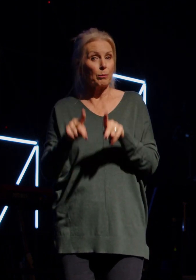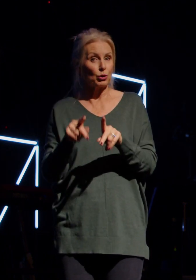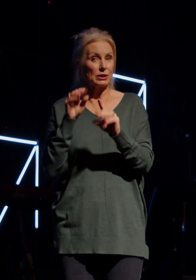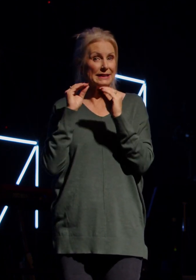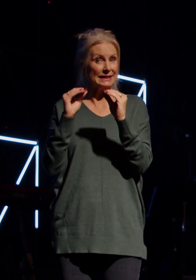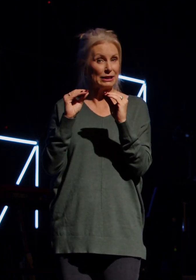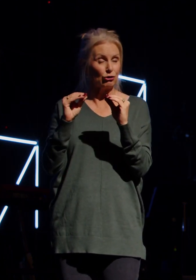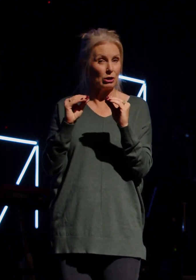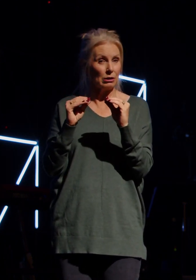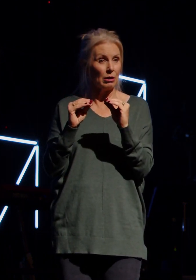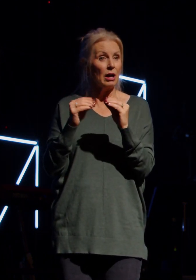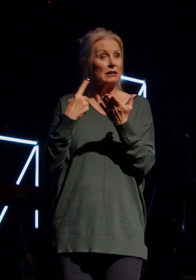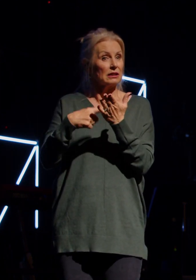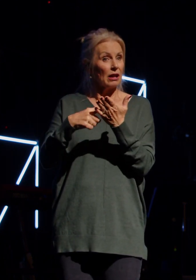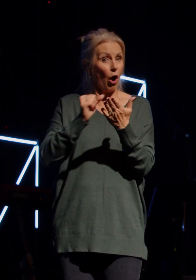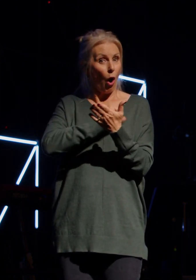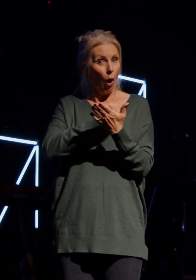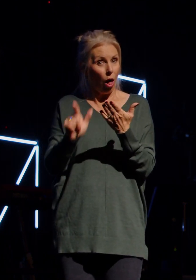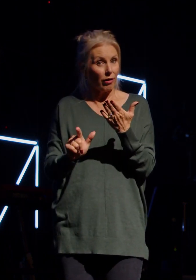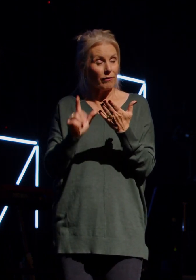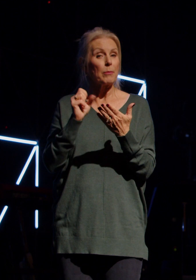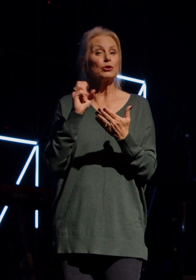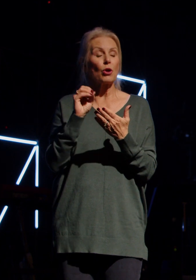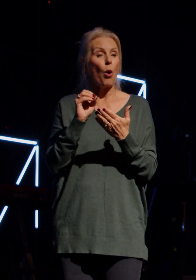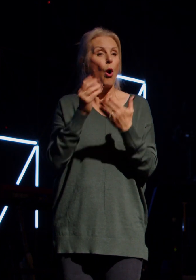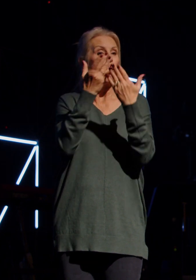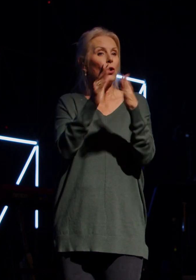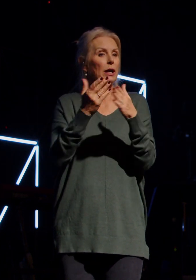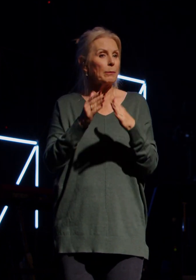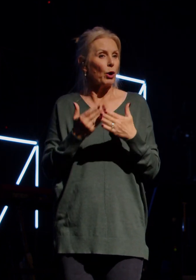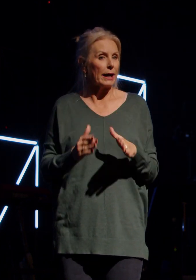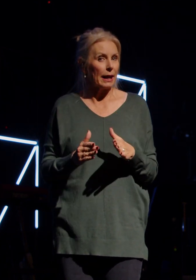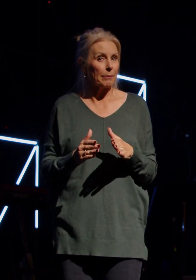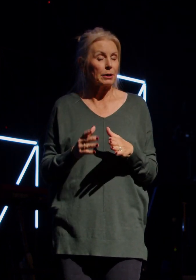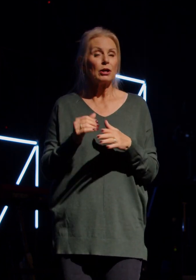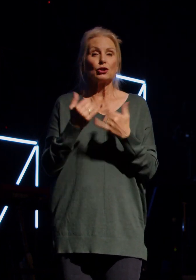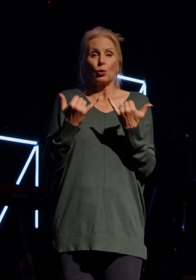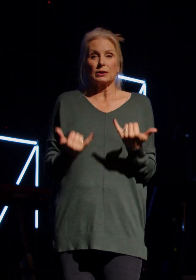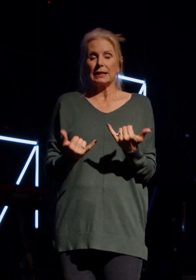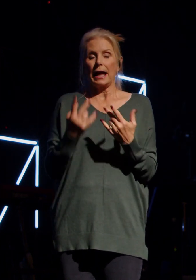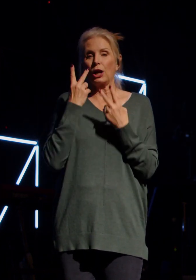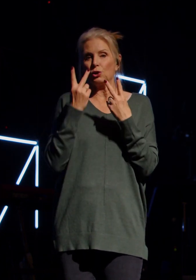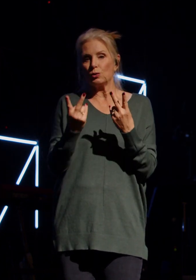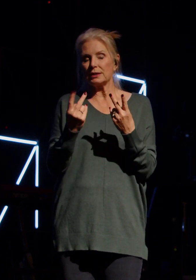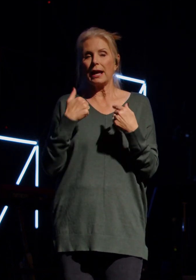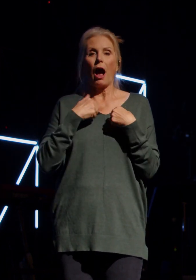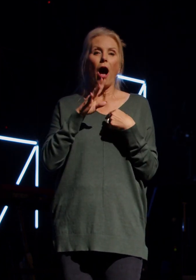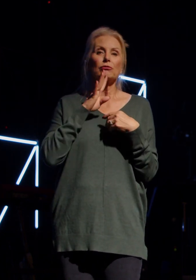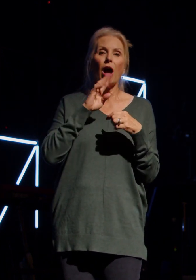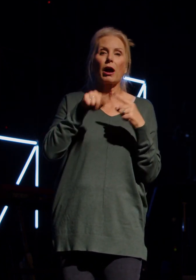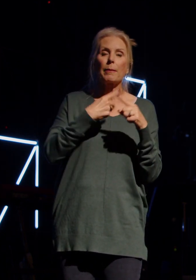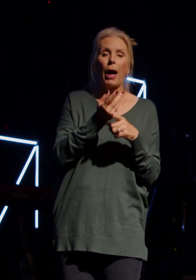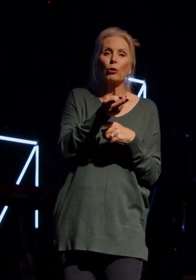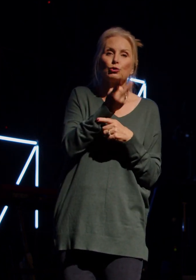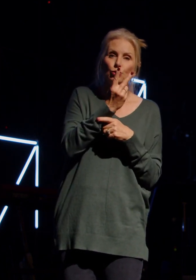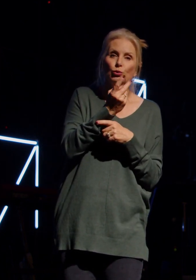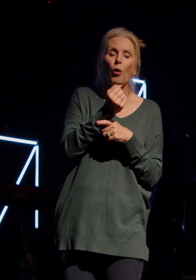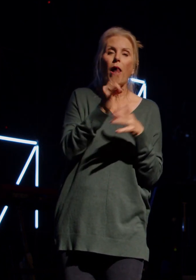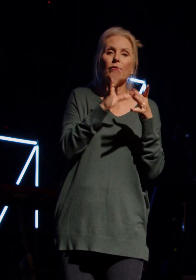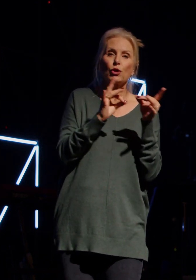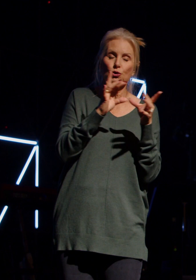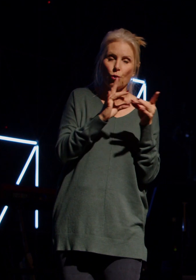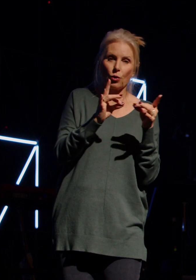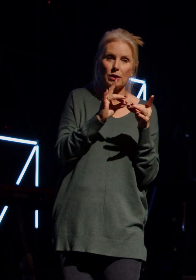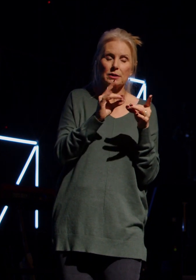to go through them all. So what we're going to do is we're going to break it up. Even today, you'll see this. I'll talk through two of the stories in